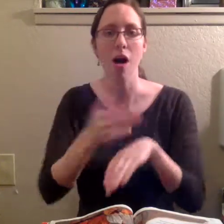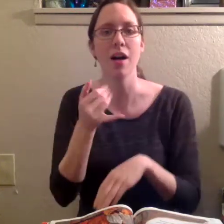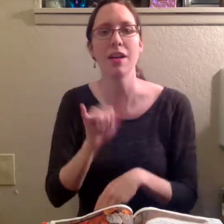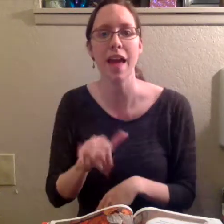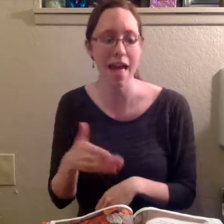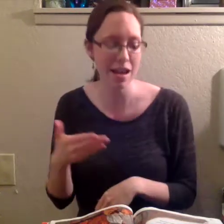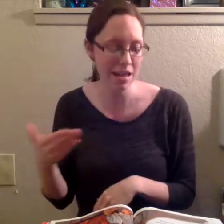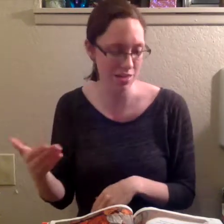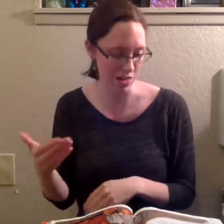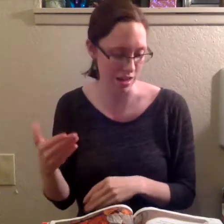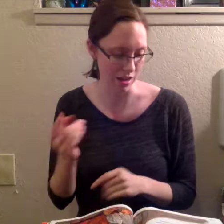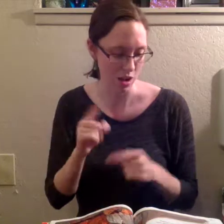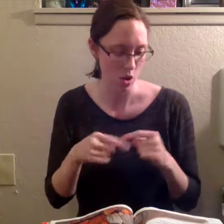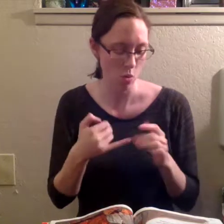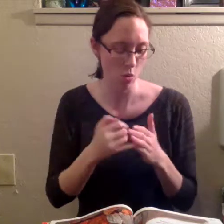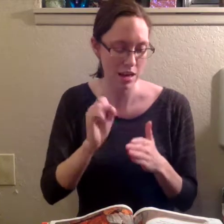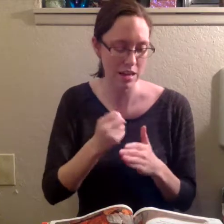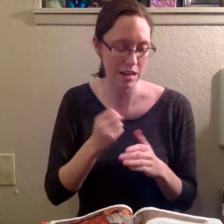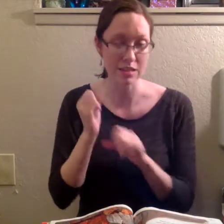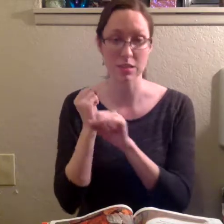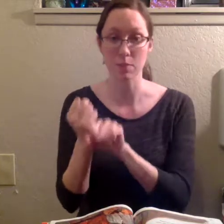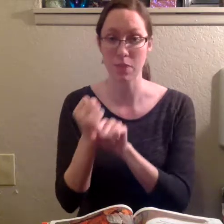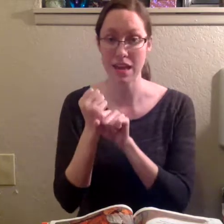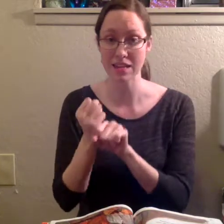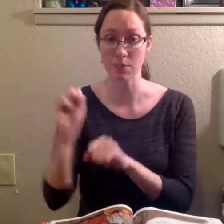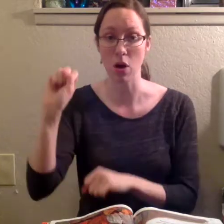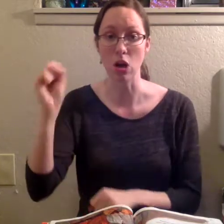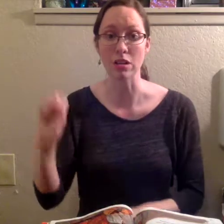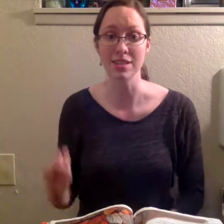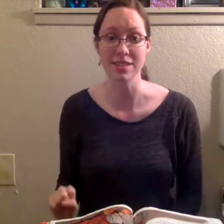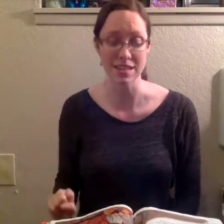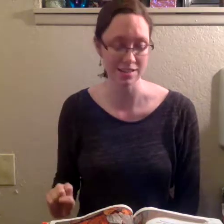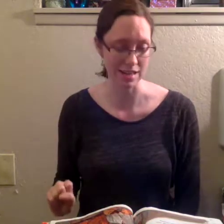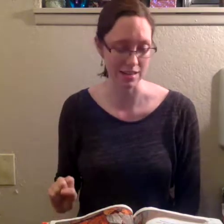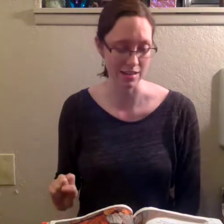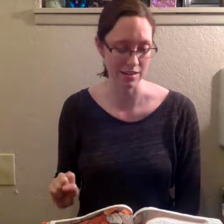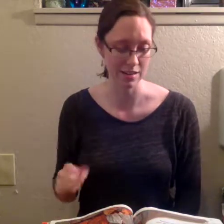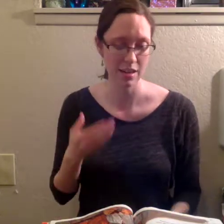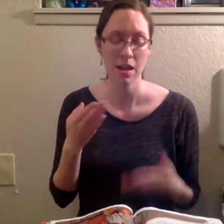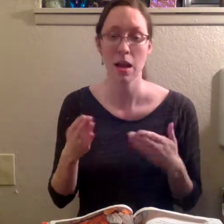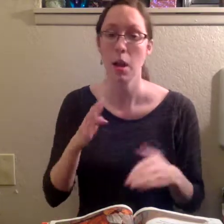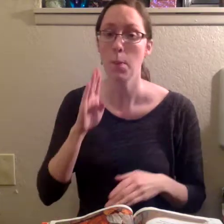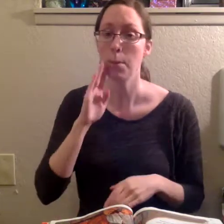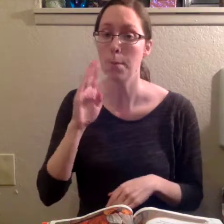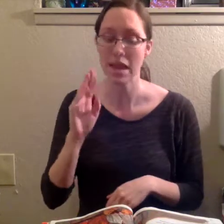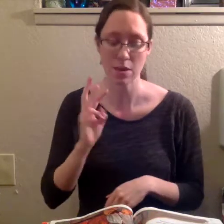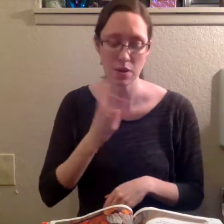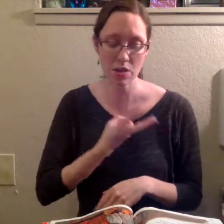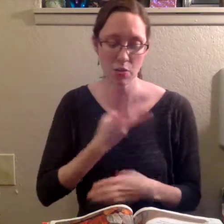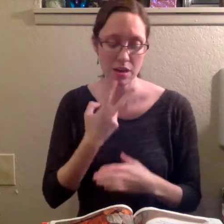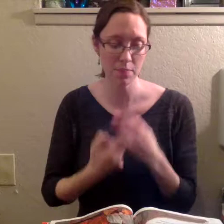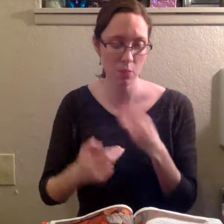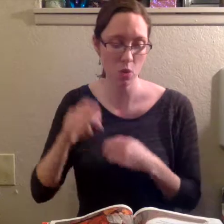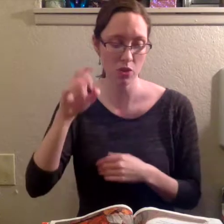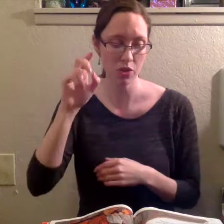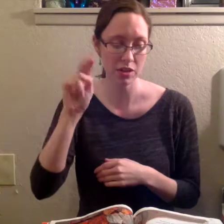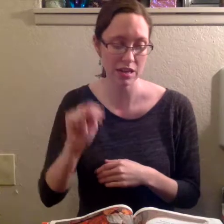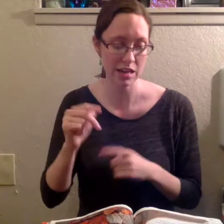on anything when it's baseball season. Maybe we both need